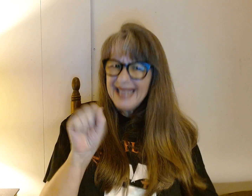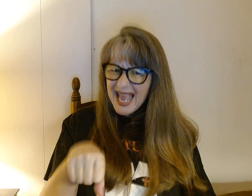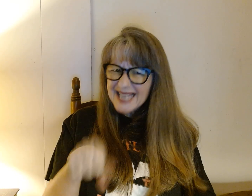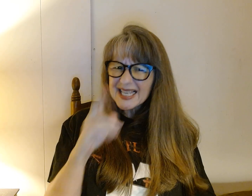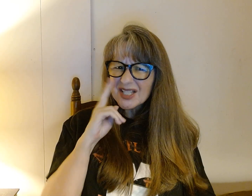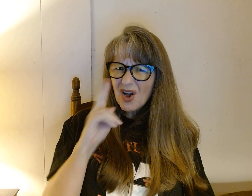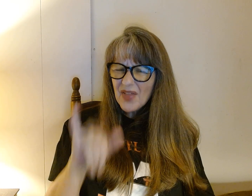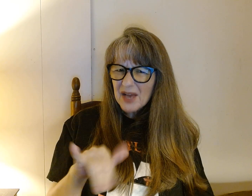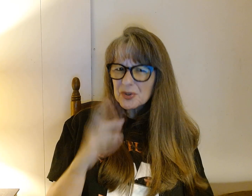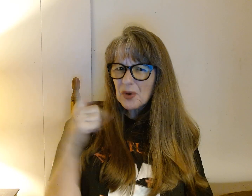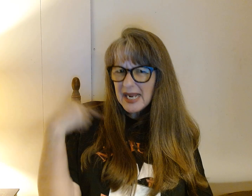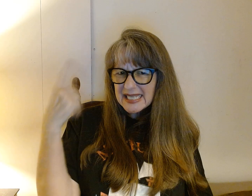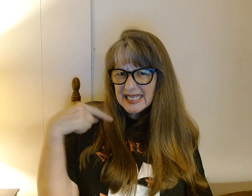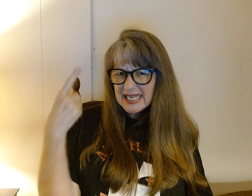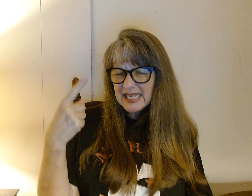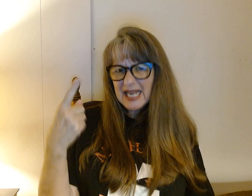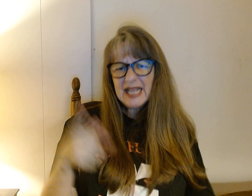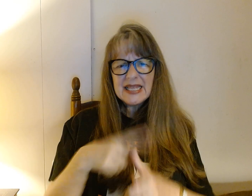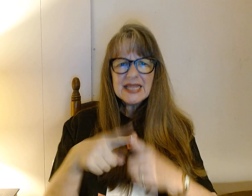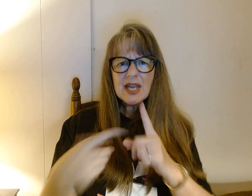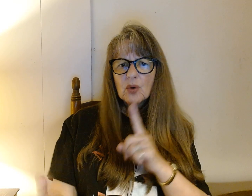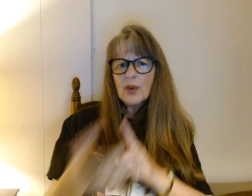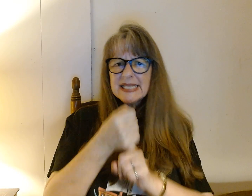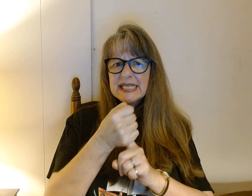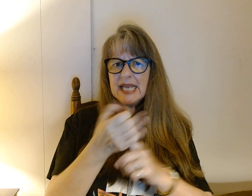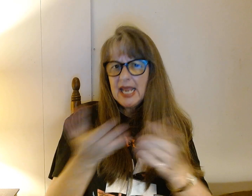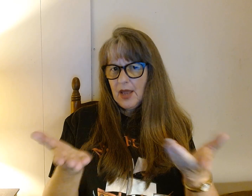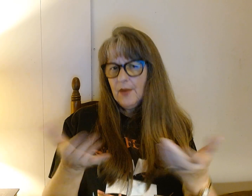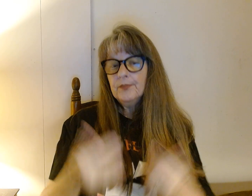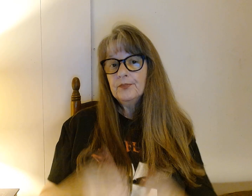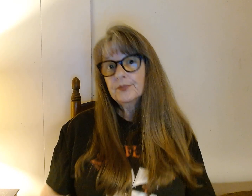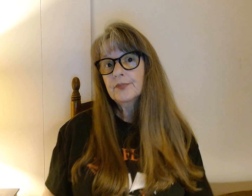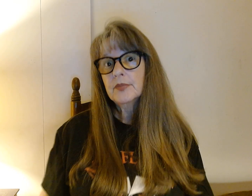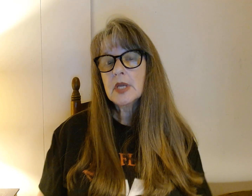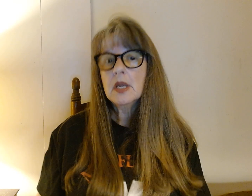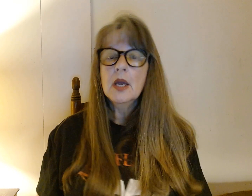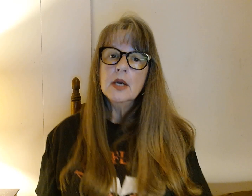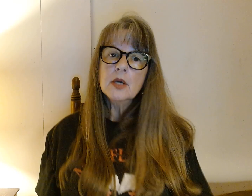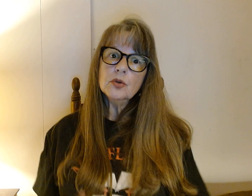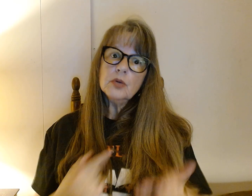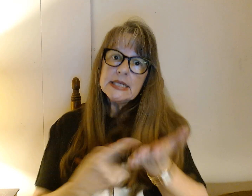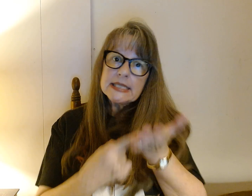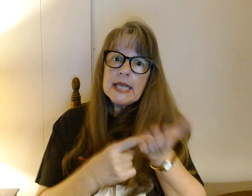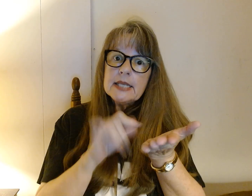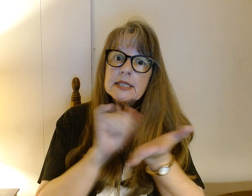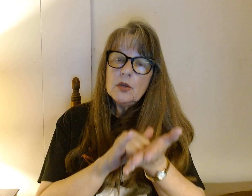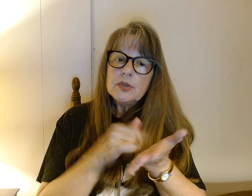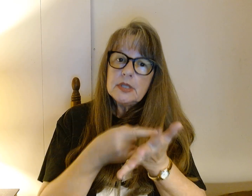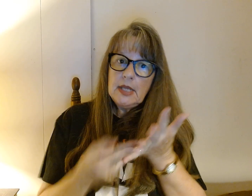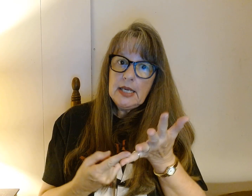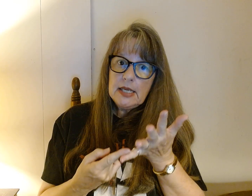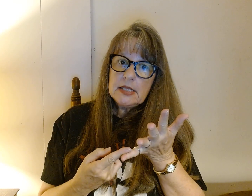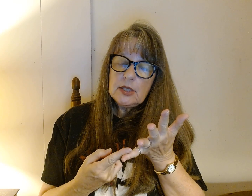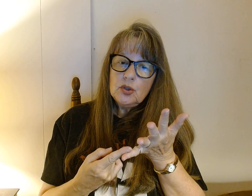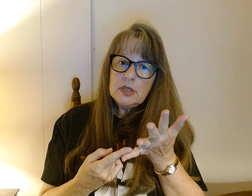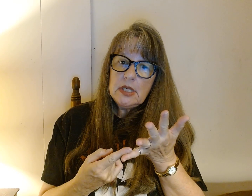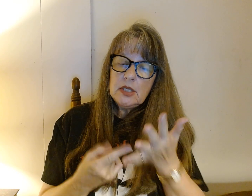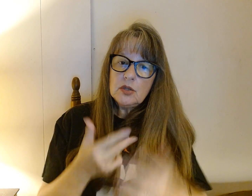Yes, I saw that. It was crazy. And I think they arrested him. See? So you can discuss those things that you see. So the